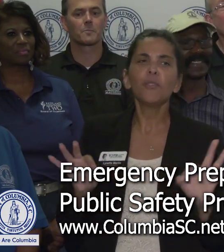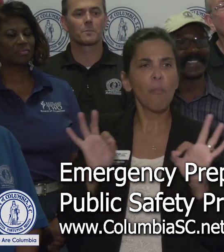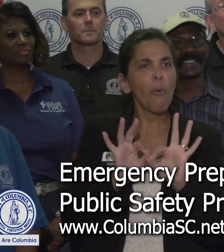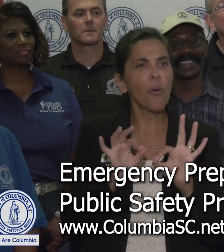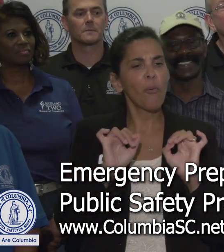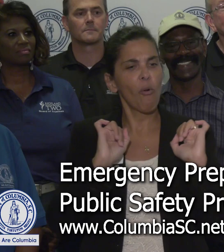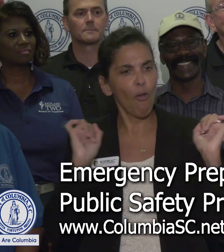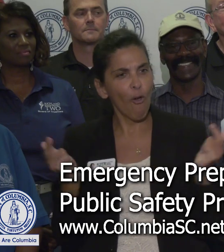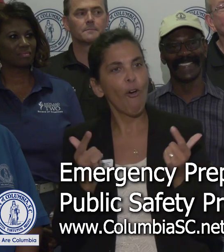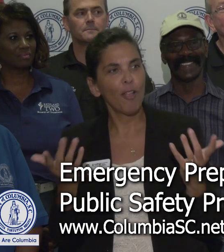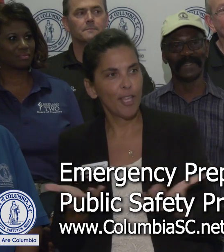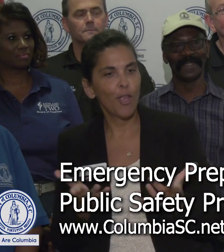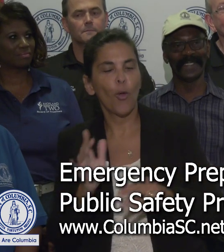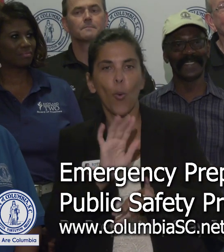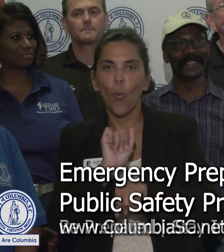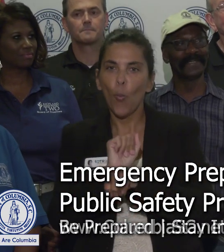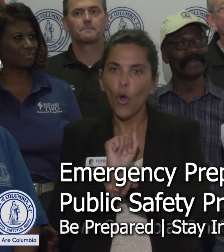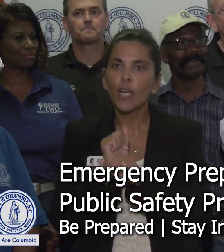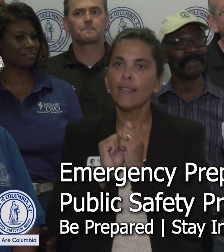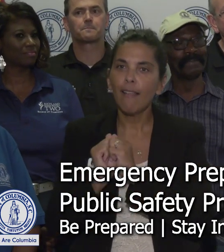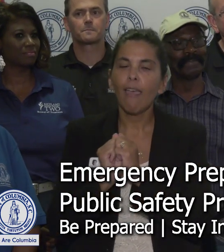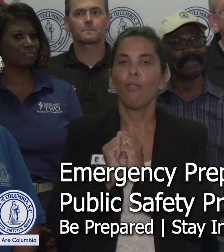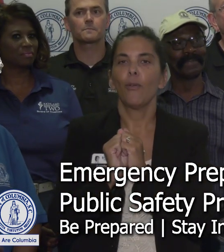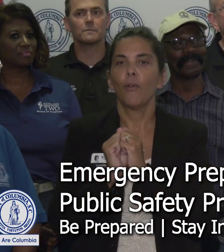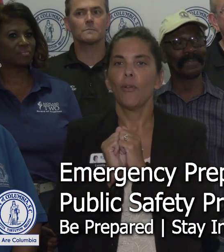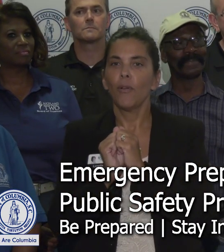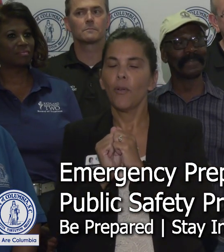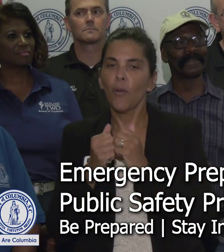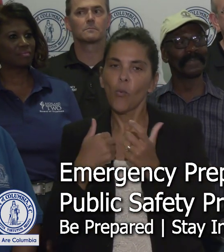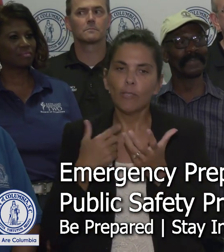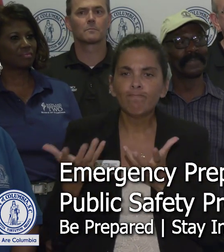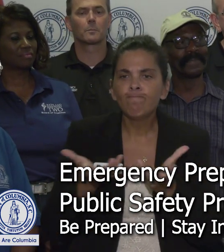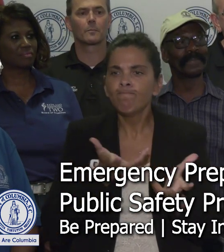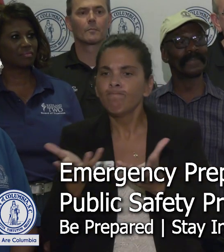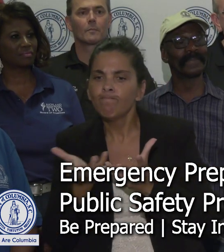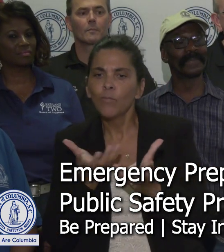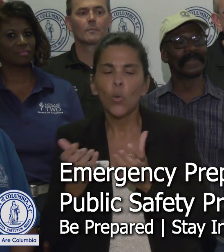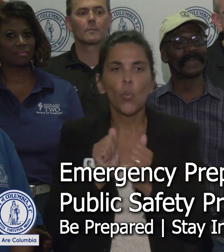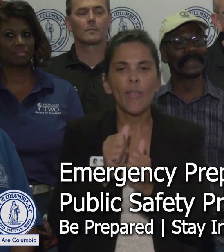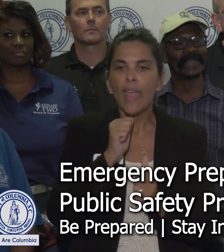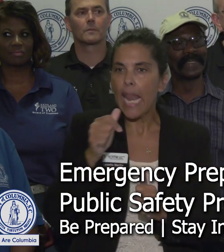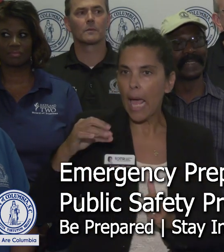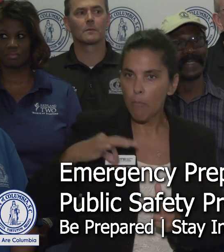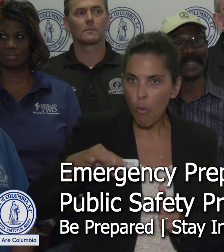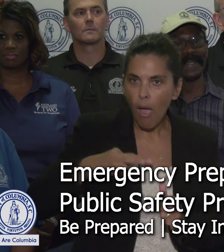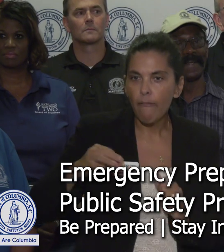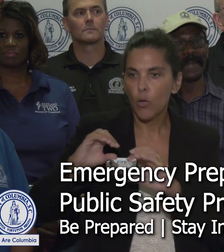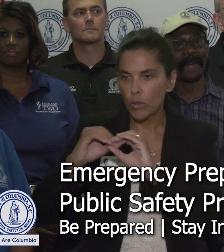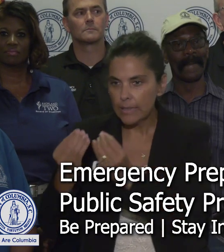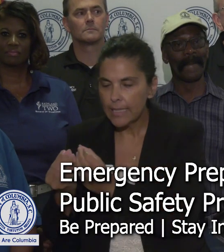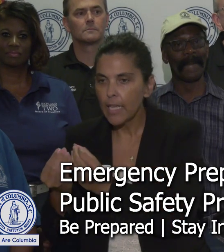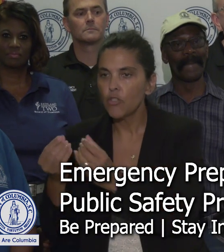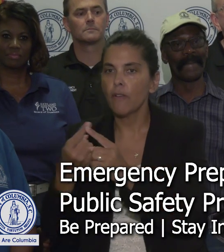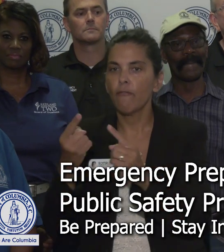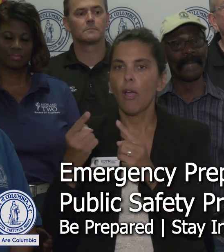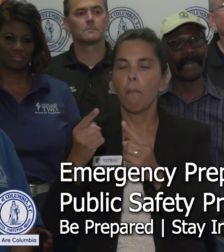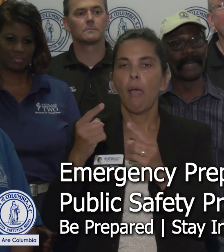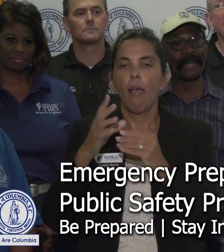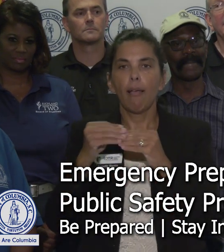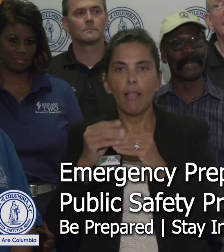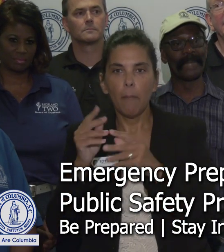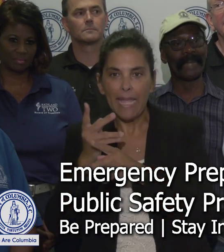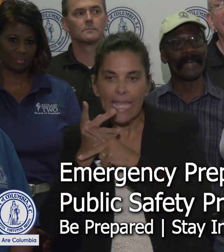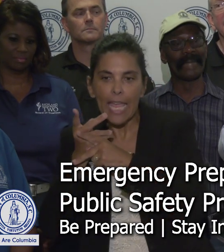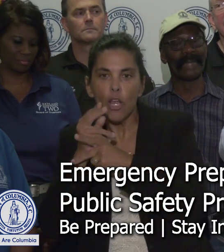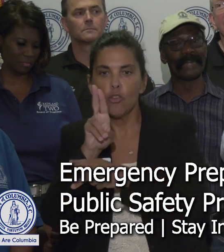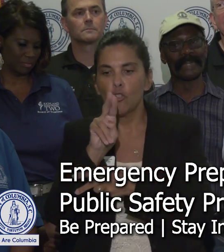that we're all here. We're working together. We are interfacing with all of our nonprofit partners as well, from Columbia Cares, the